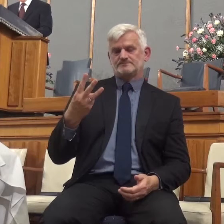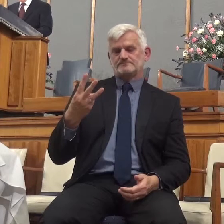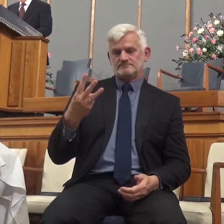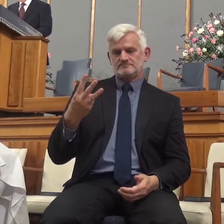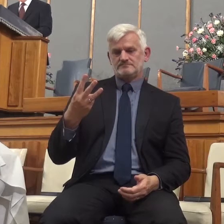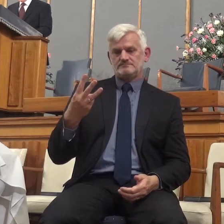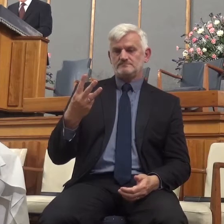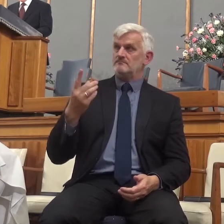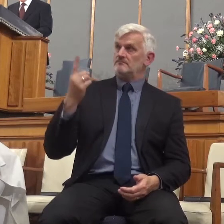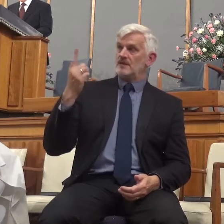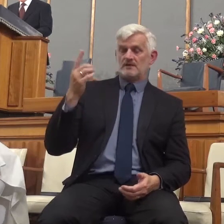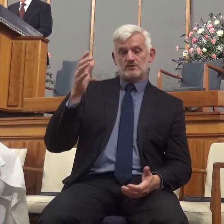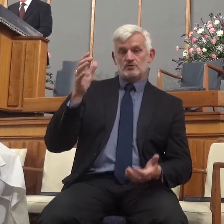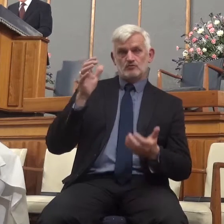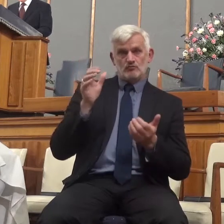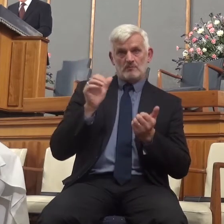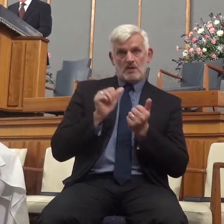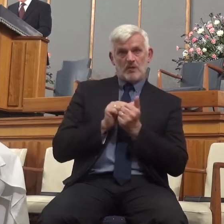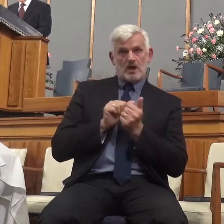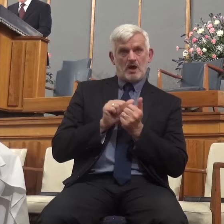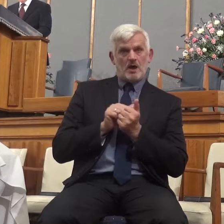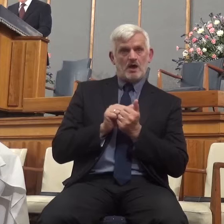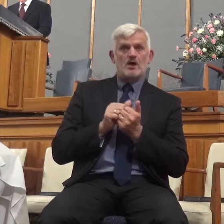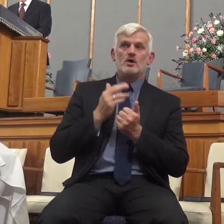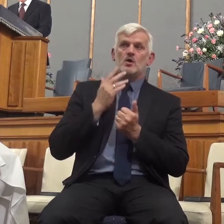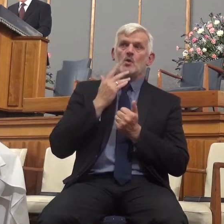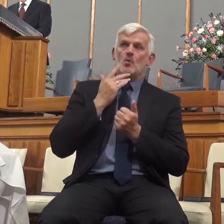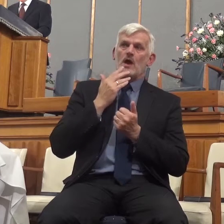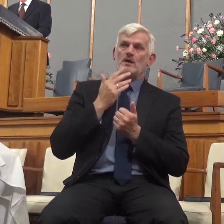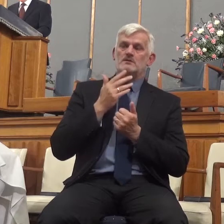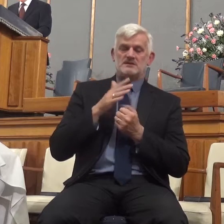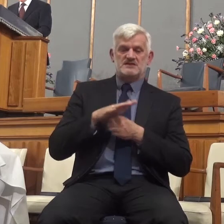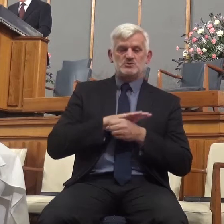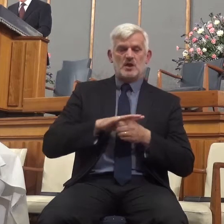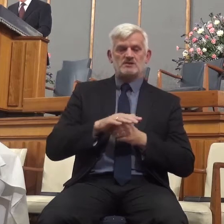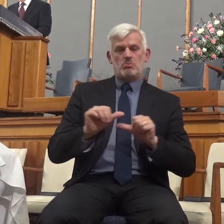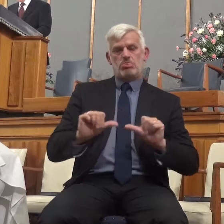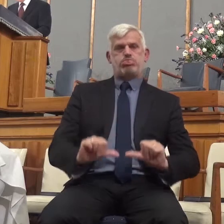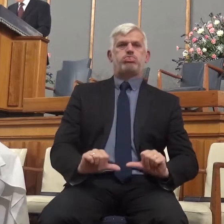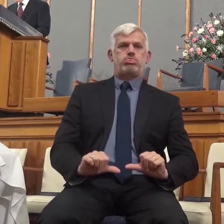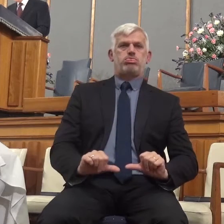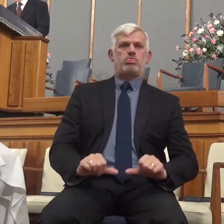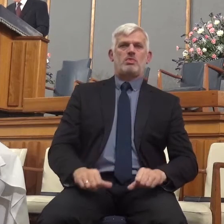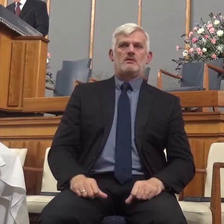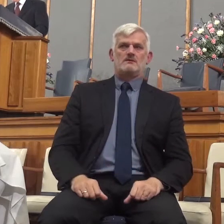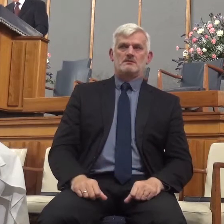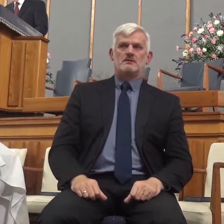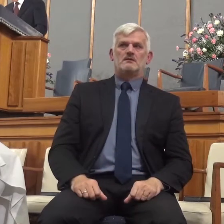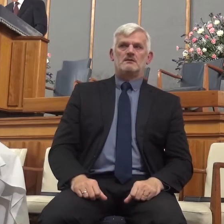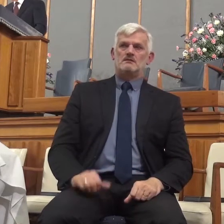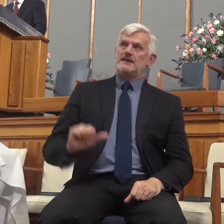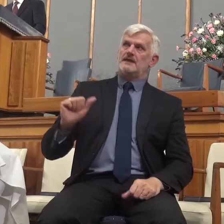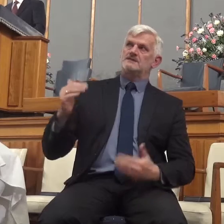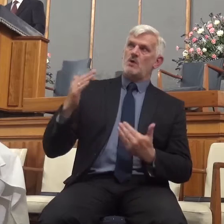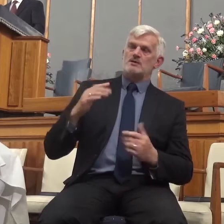Who remembereth us in our lowly estate, for his mercy